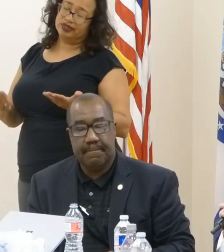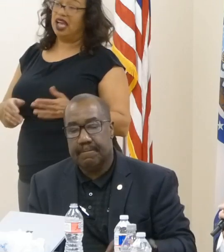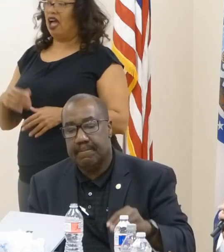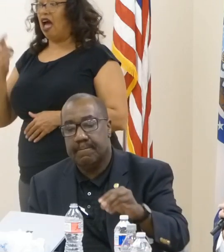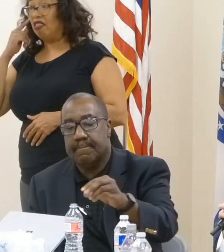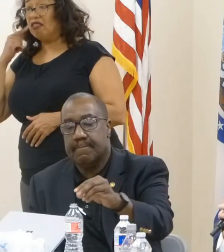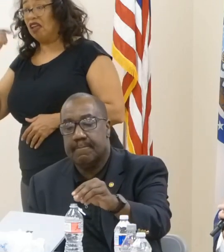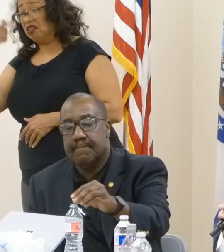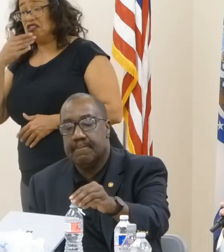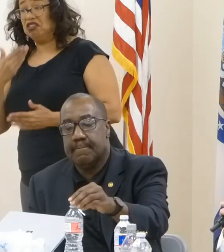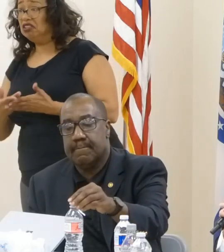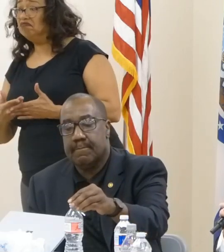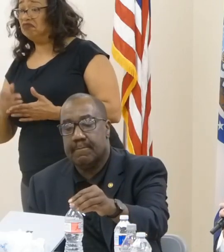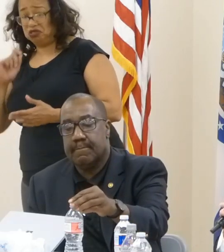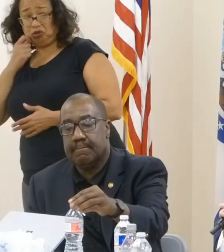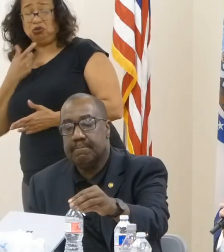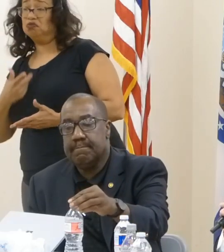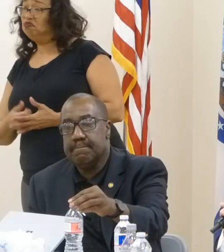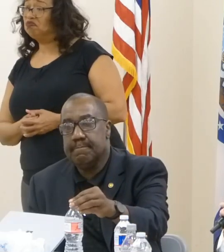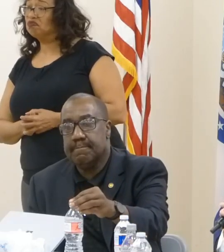plates. I think they're pretty cool. They look good.